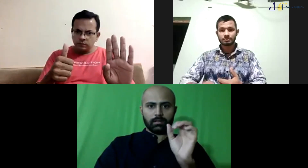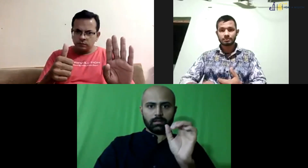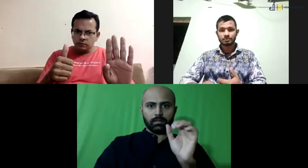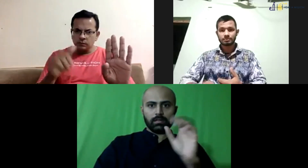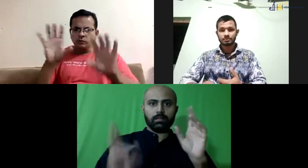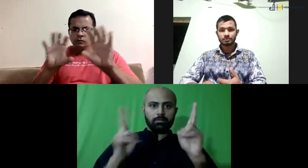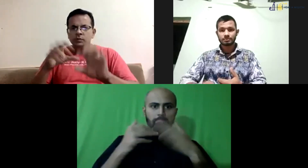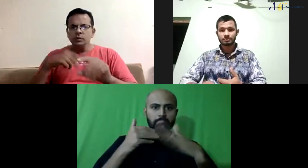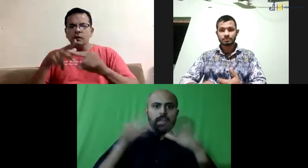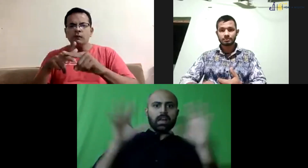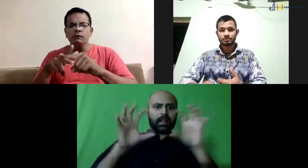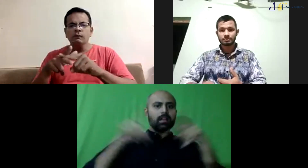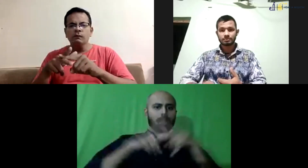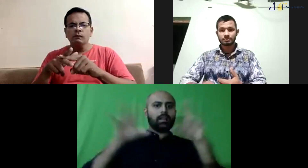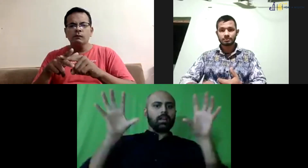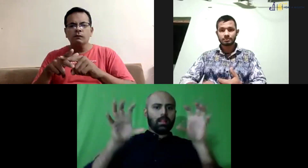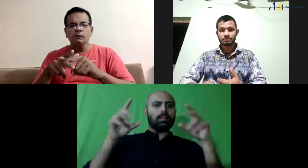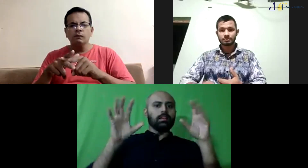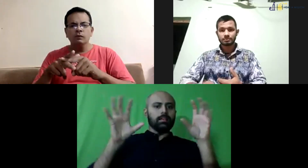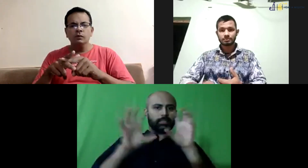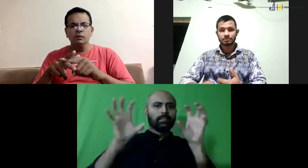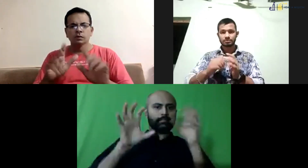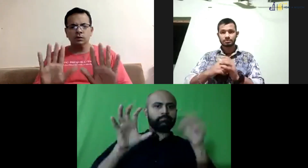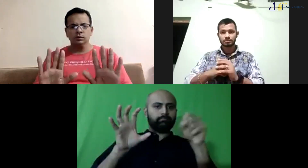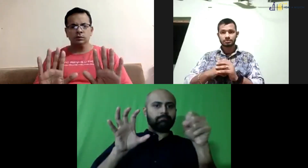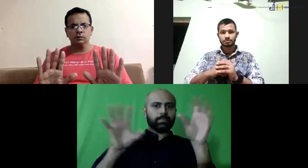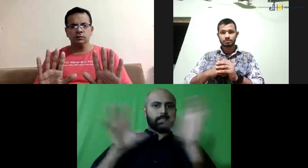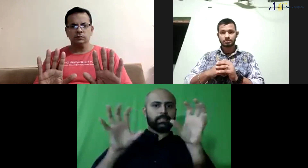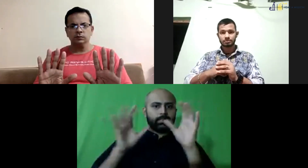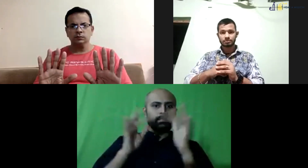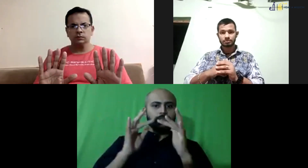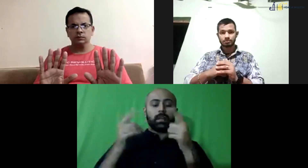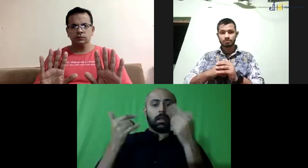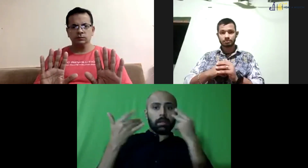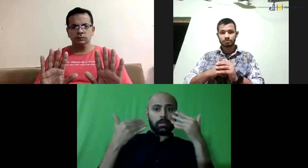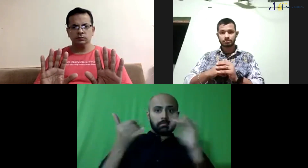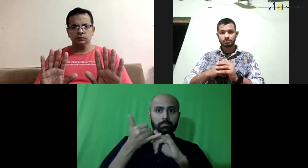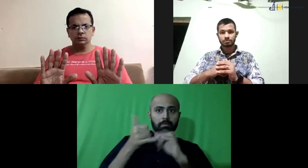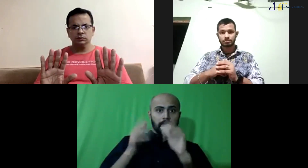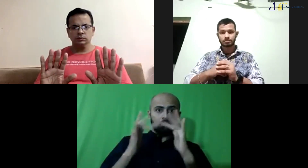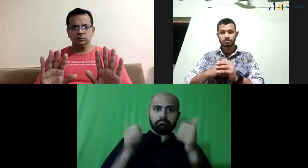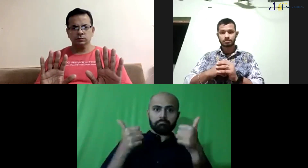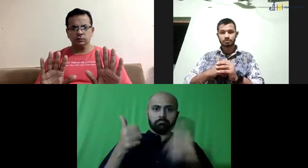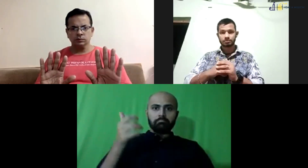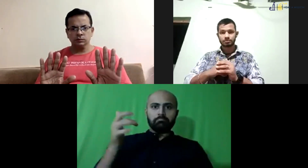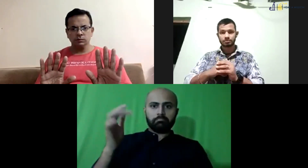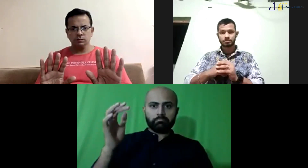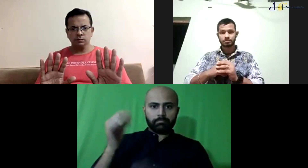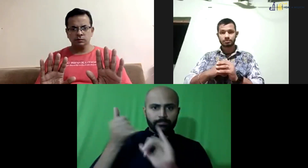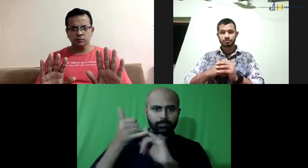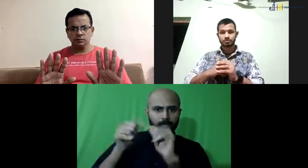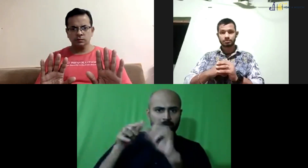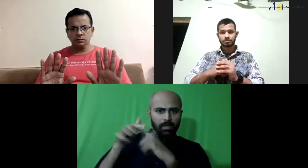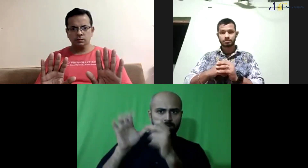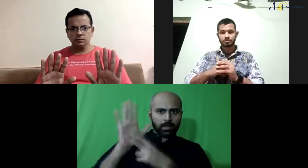Okay. Can you see Sarjan? Yes, it's his network is creating issue in between,